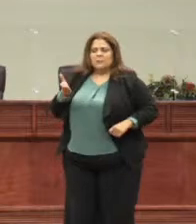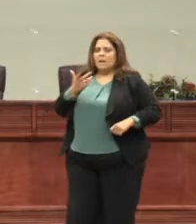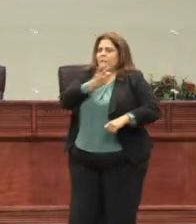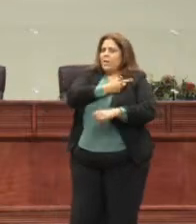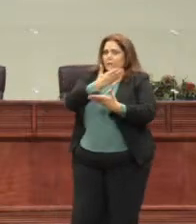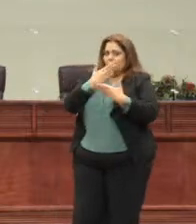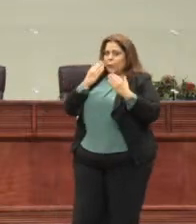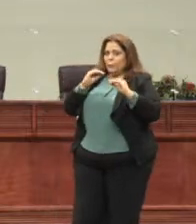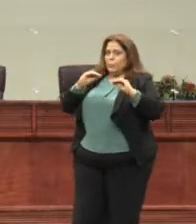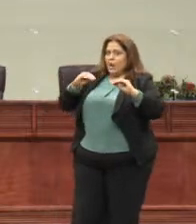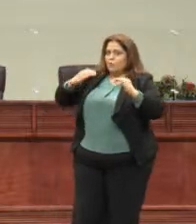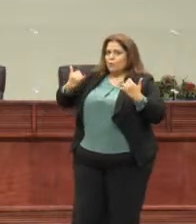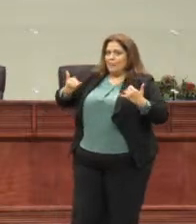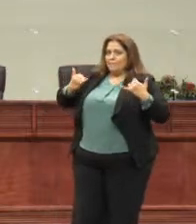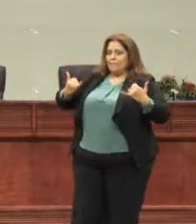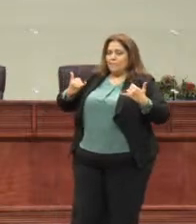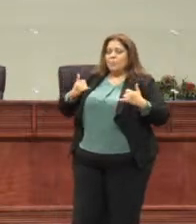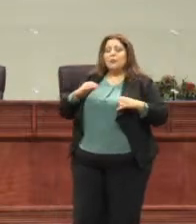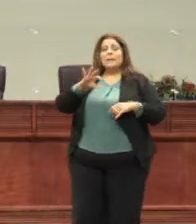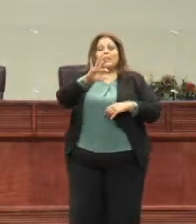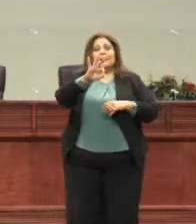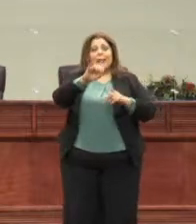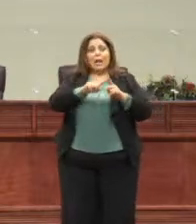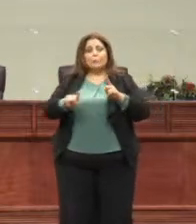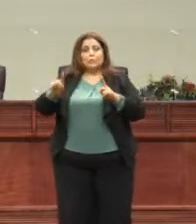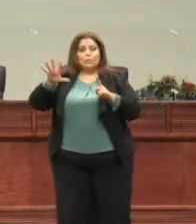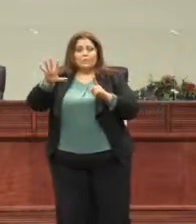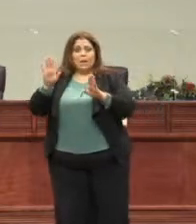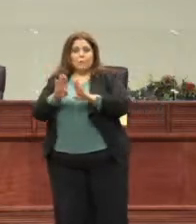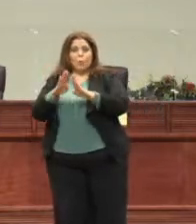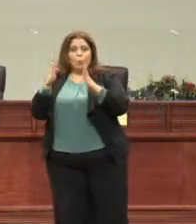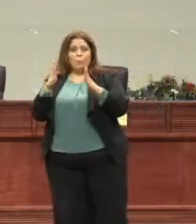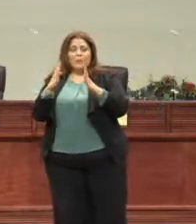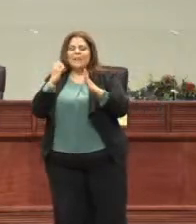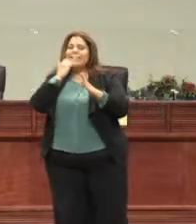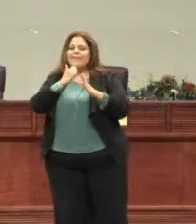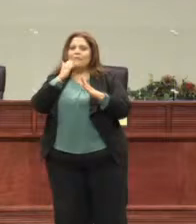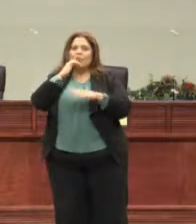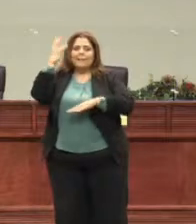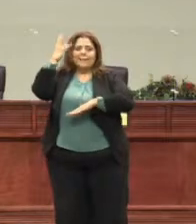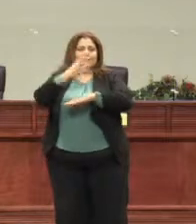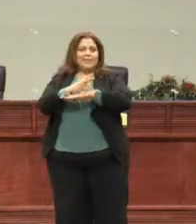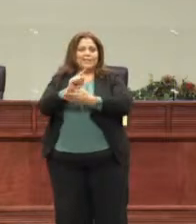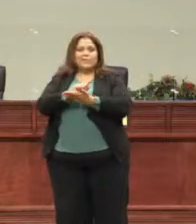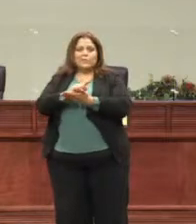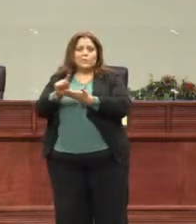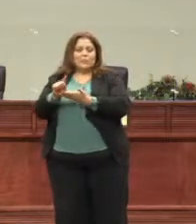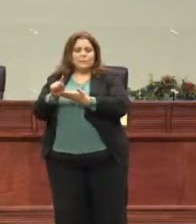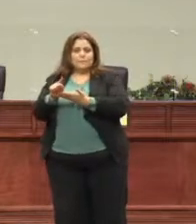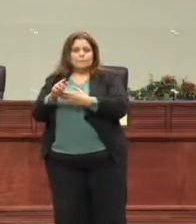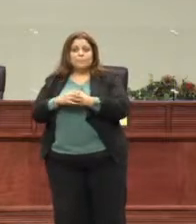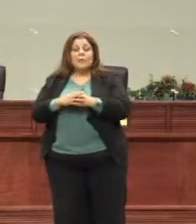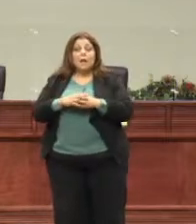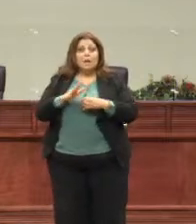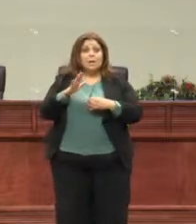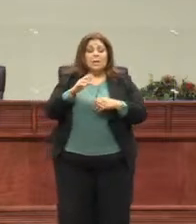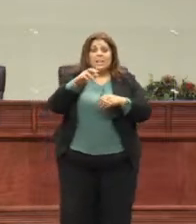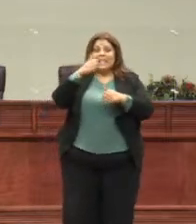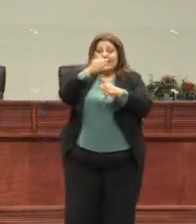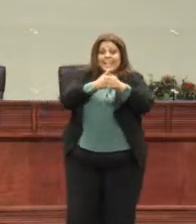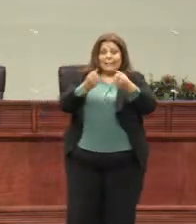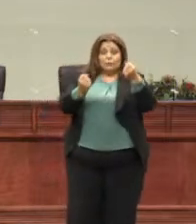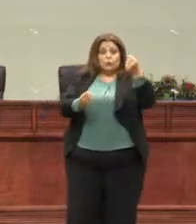The hours are from 9 a.m. until 5 p.m., 7 days a week. There is a 4-person limit per vehicle and